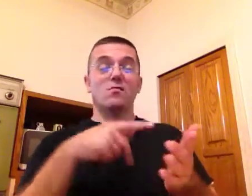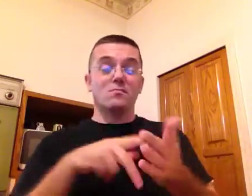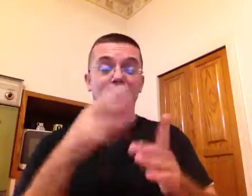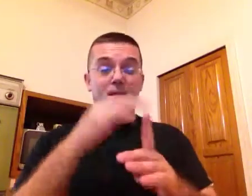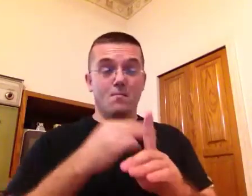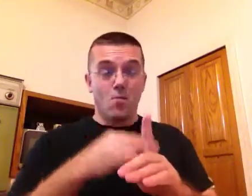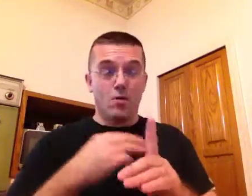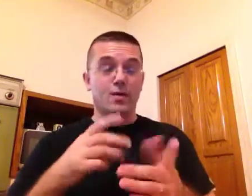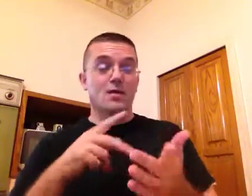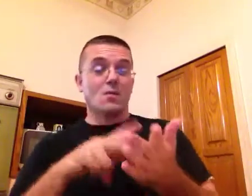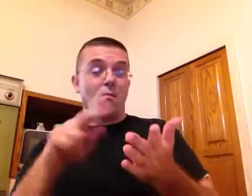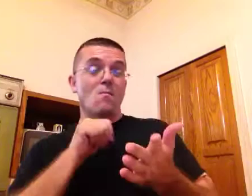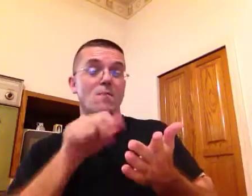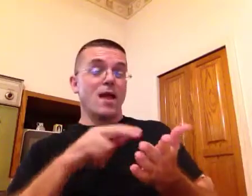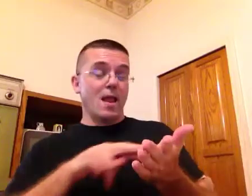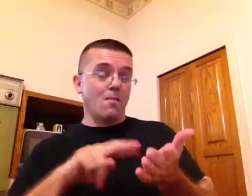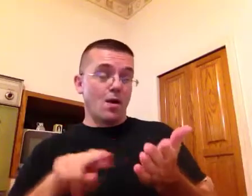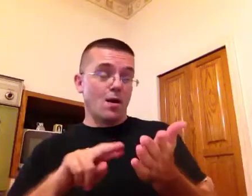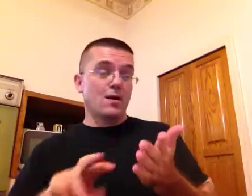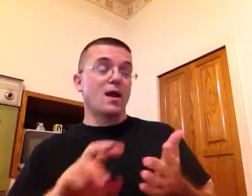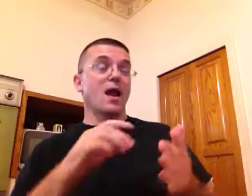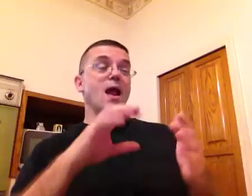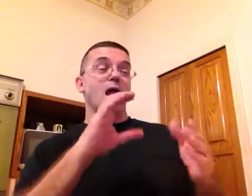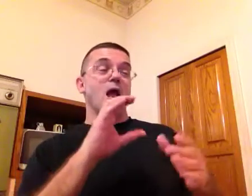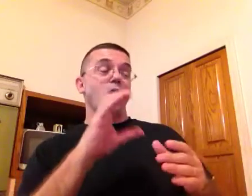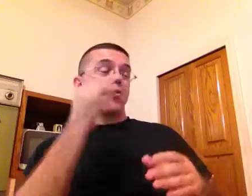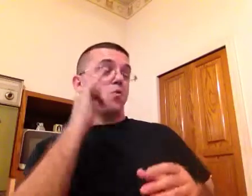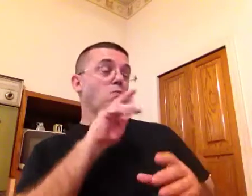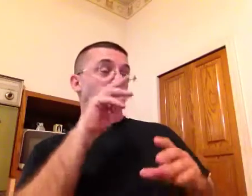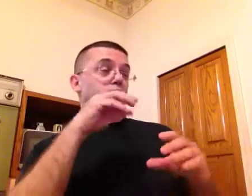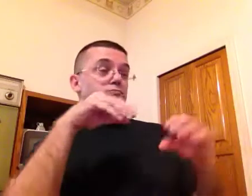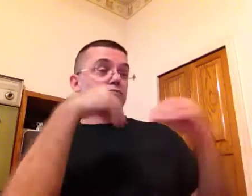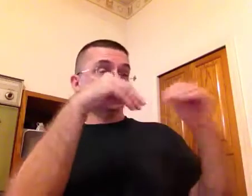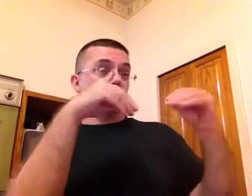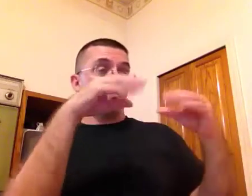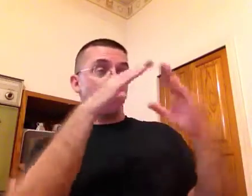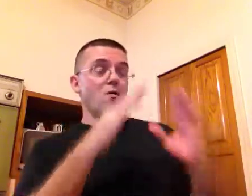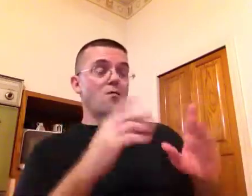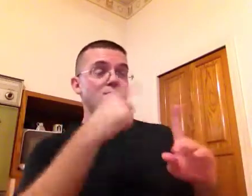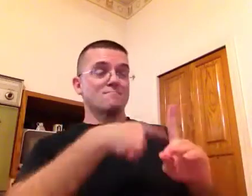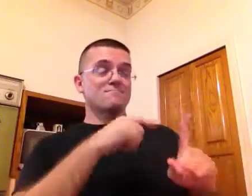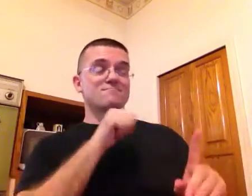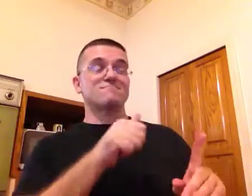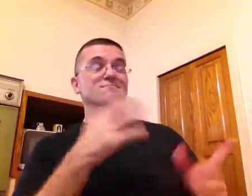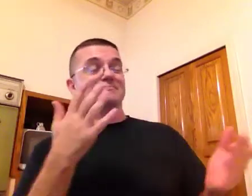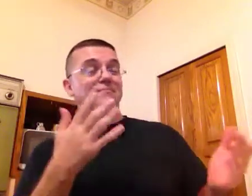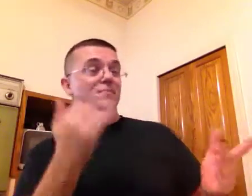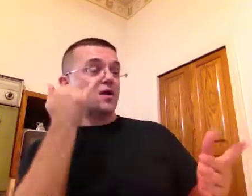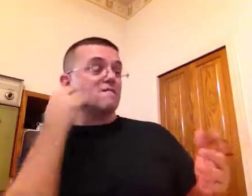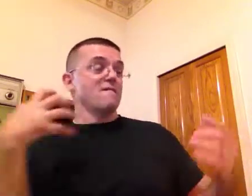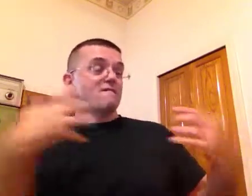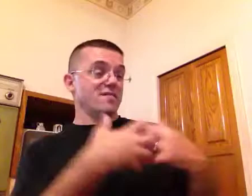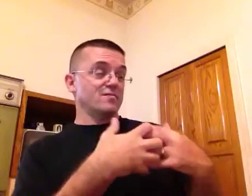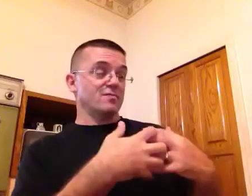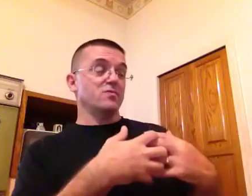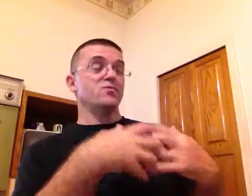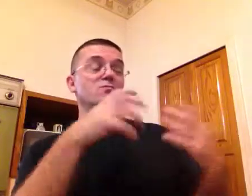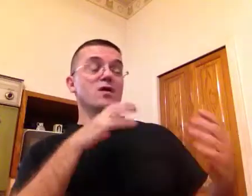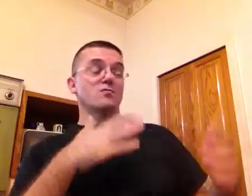So, commercial buildings and otherwise. So just, but if it fits with you and you're happy with the deal, that's